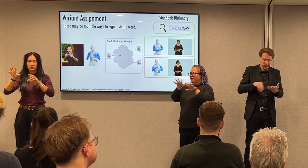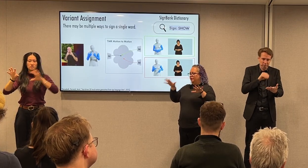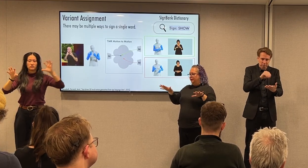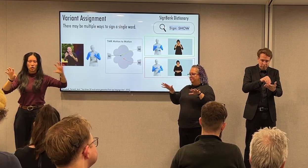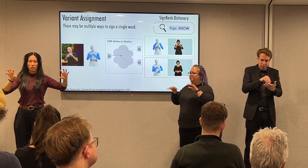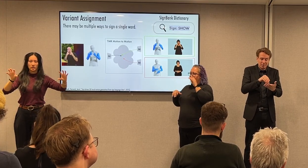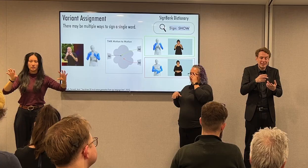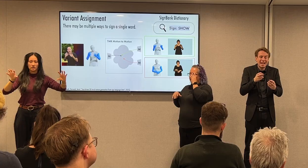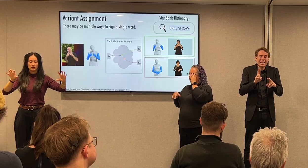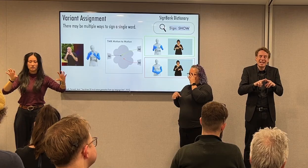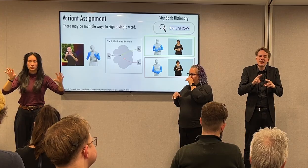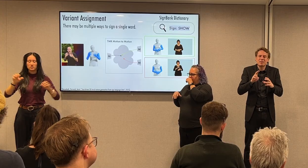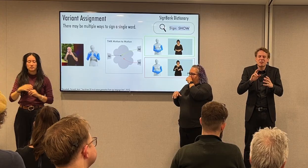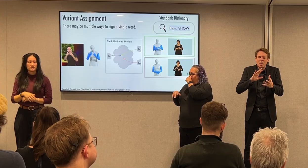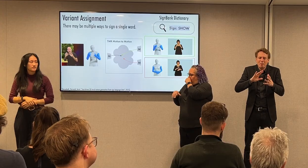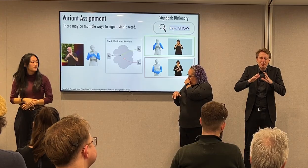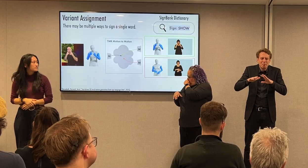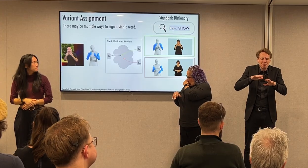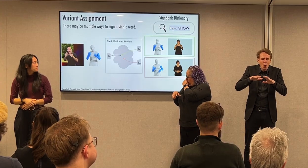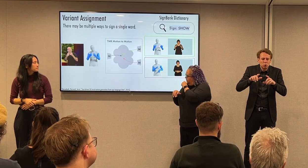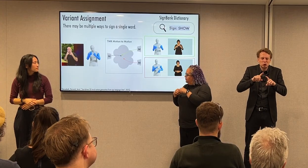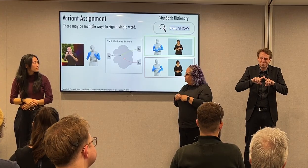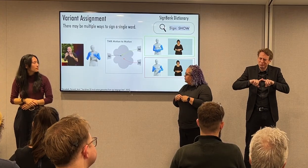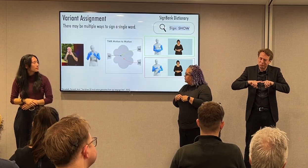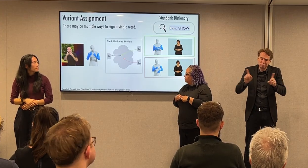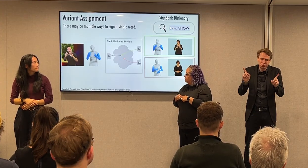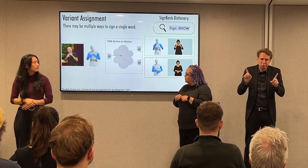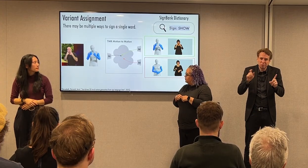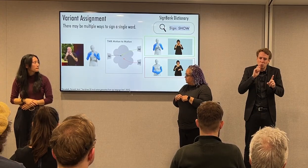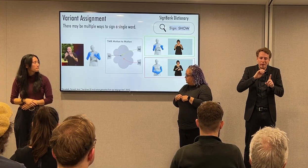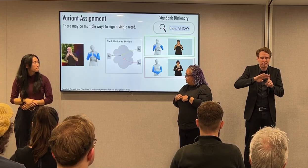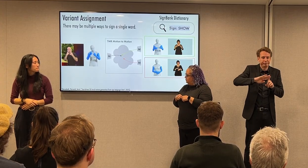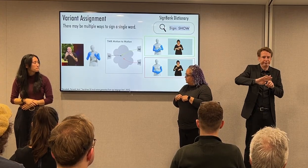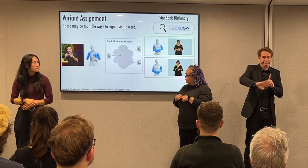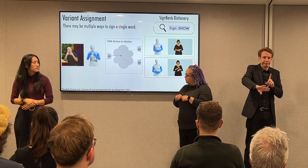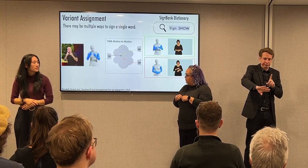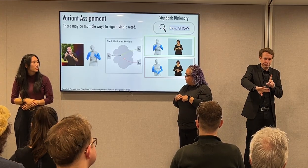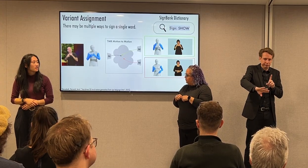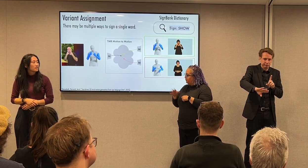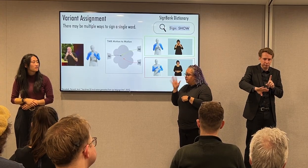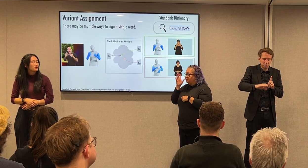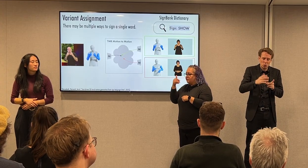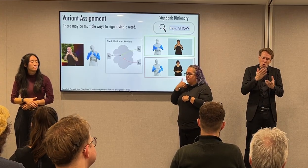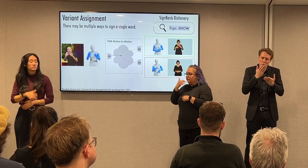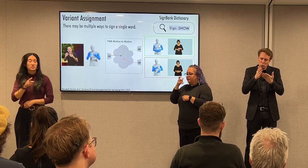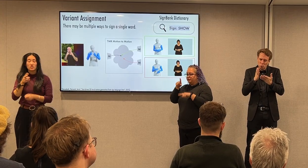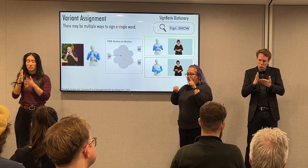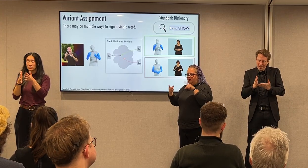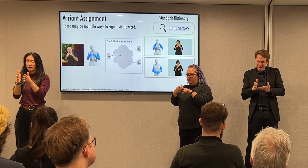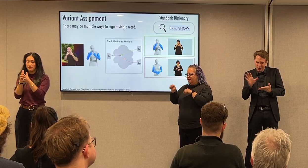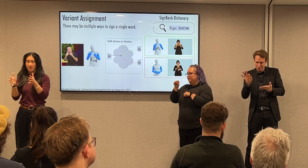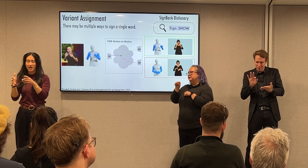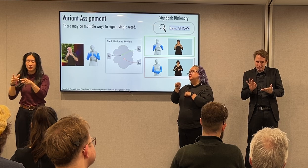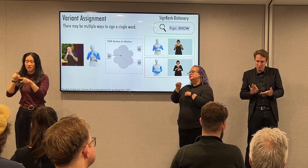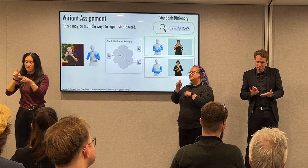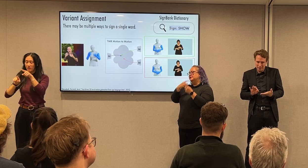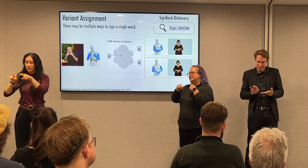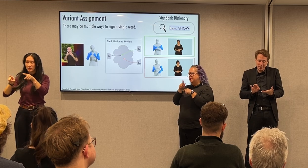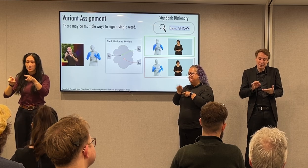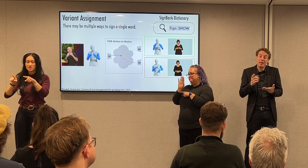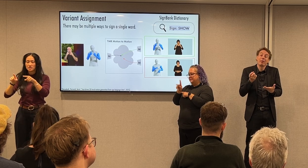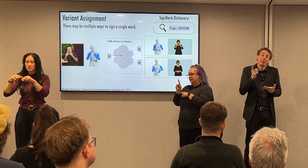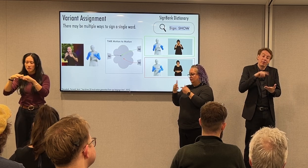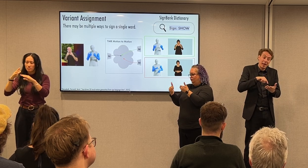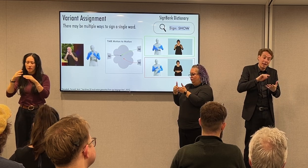away in the embedding space. And so we pick the variant from SignBank that is closer to our BubSL